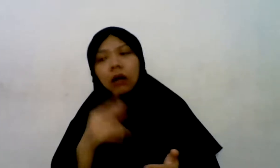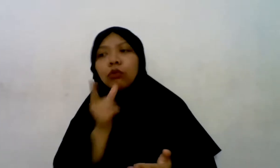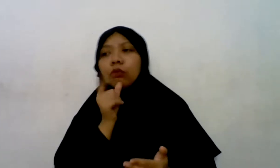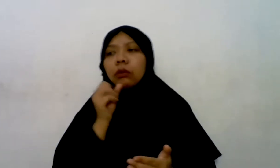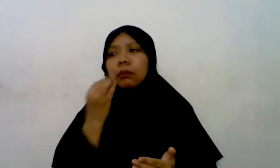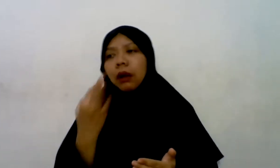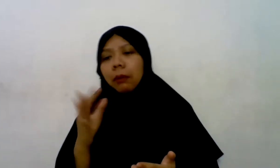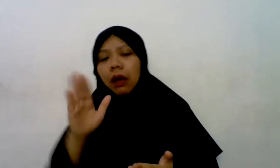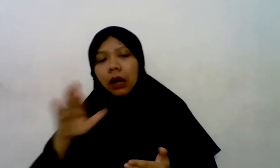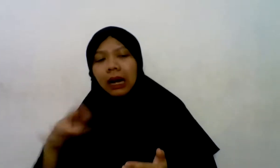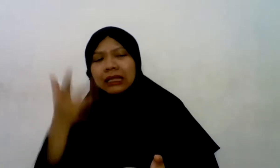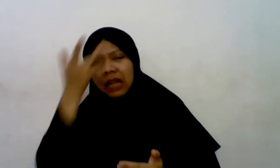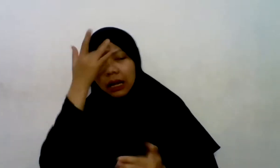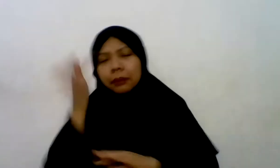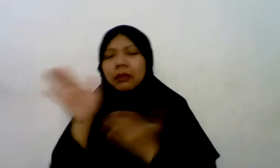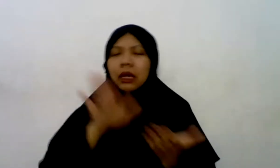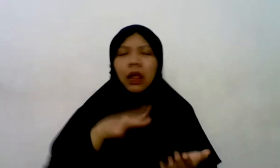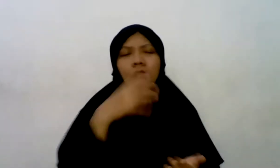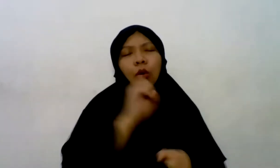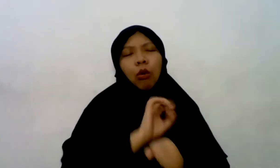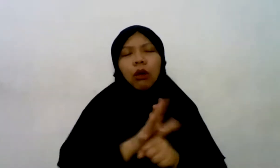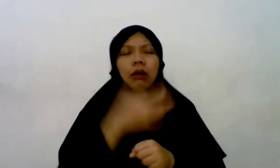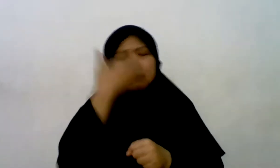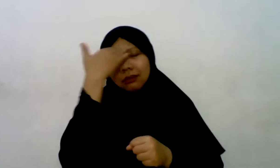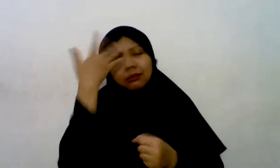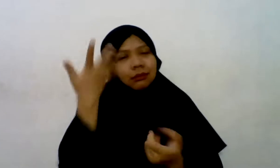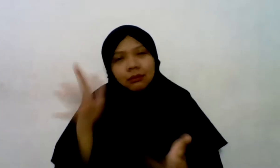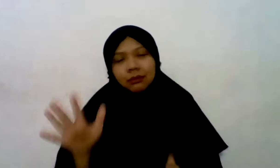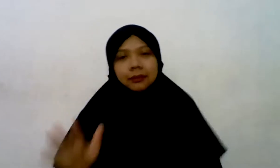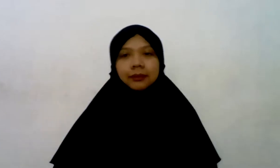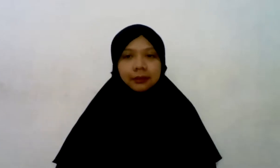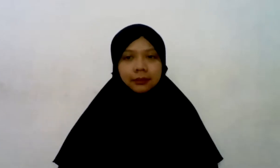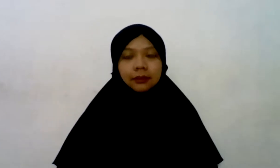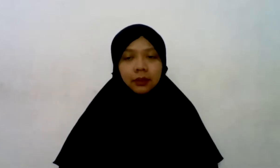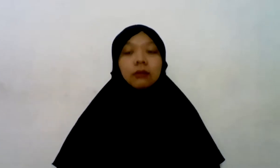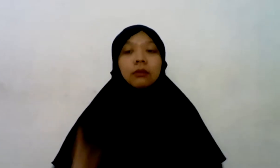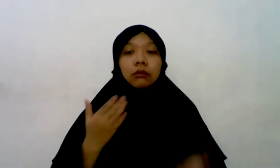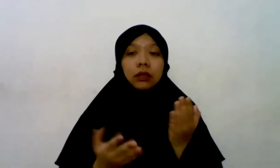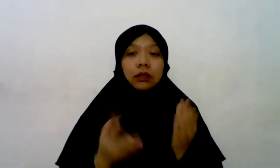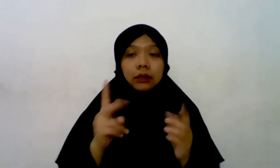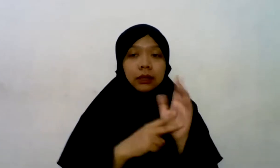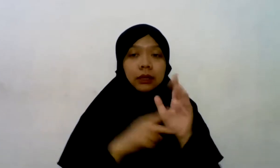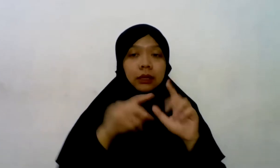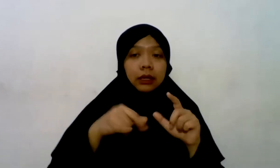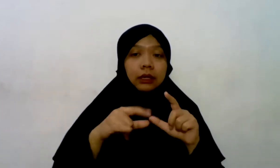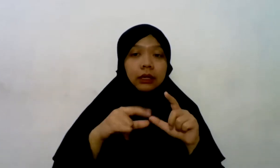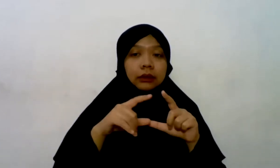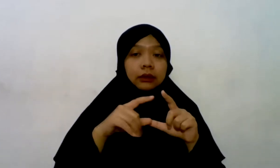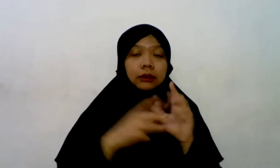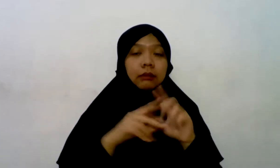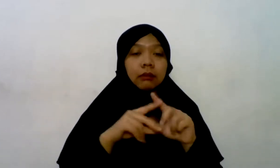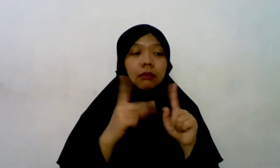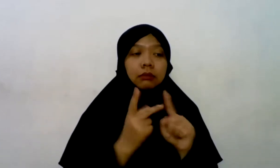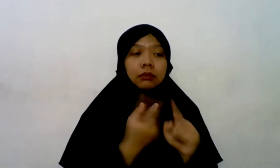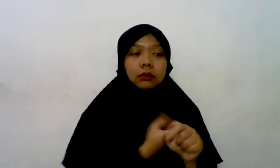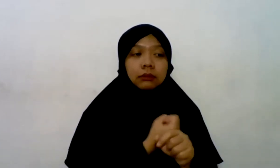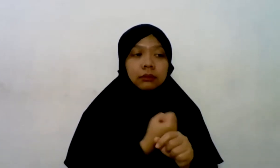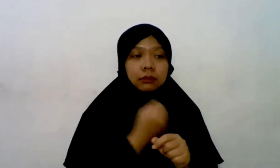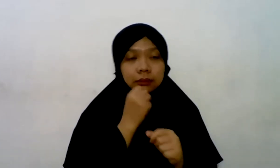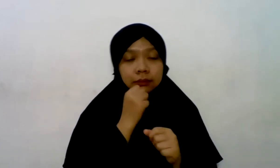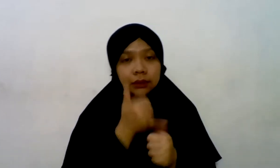done on that, but I think Najmah will be far more informed than me and can give some actual